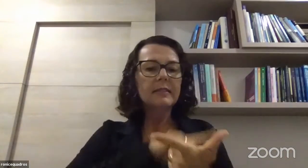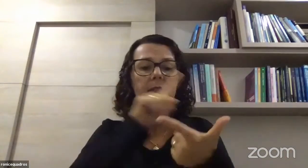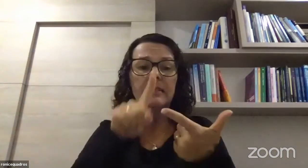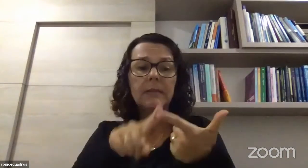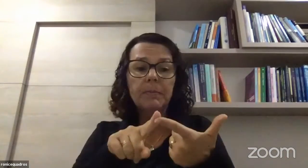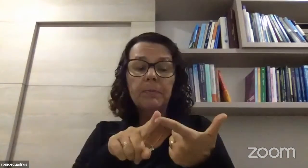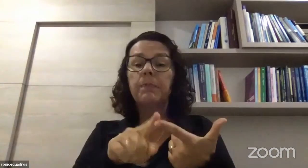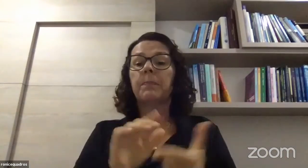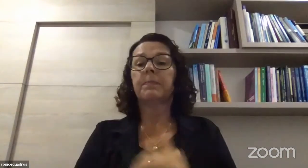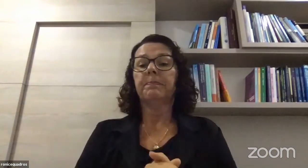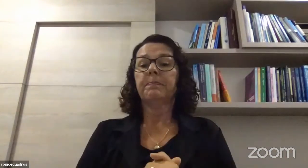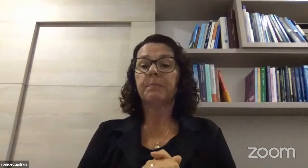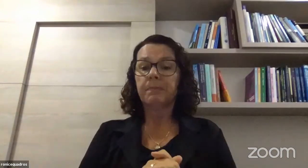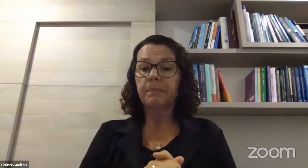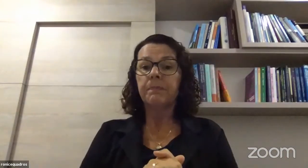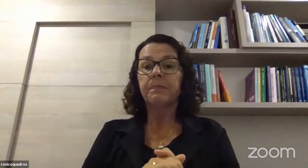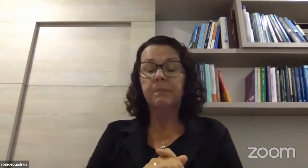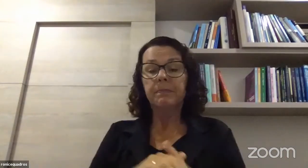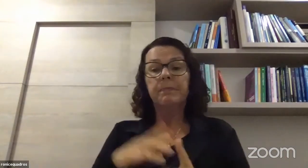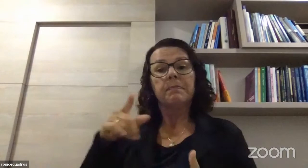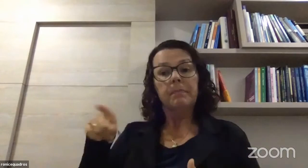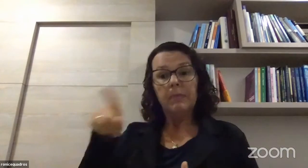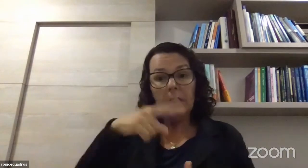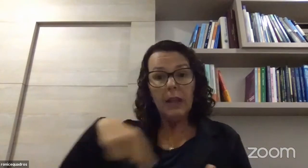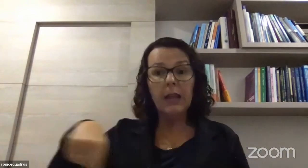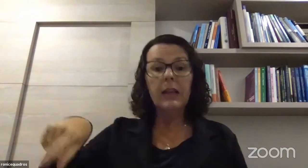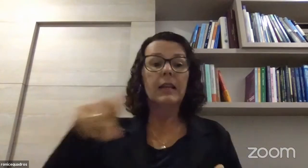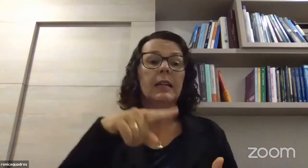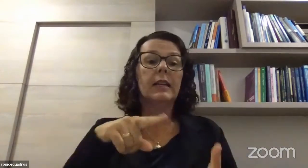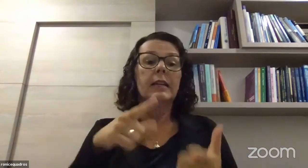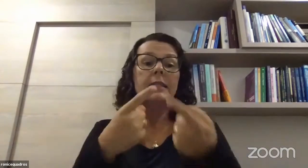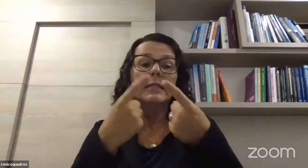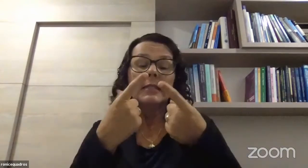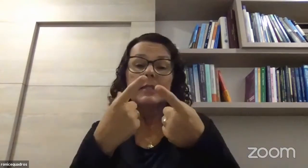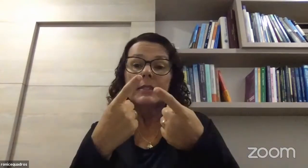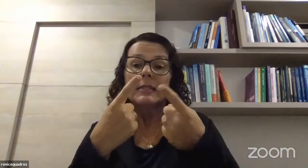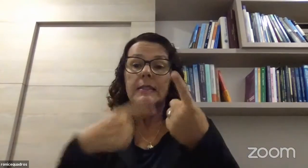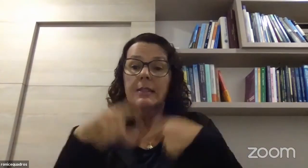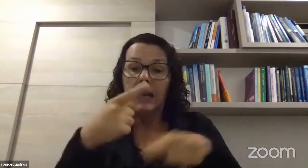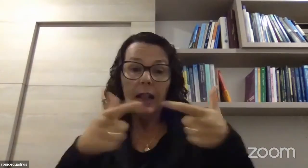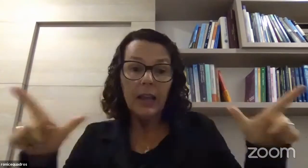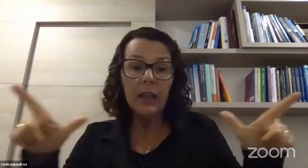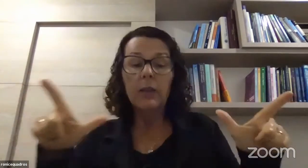what research is showing is that supports that idea.